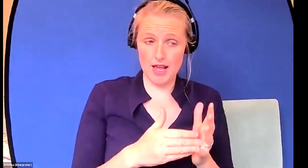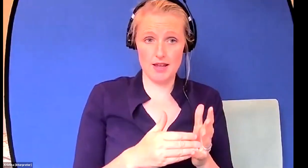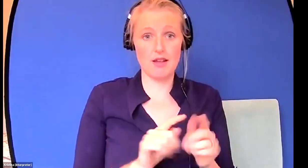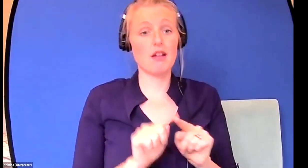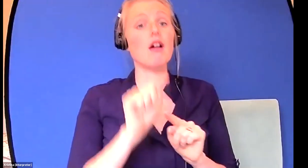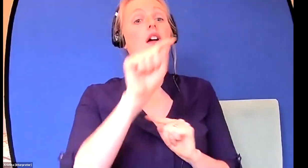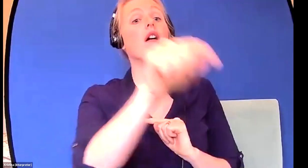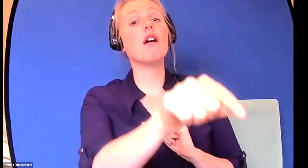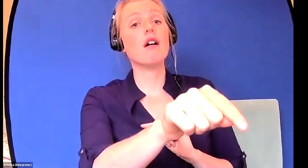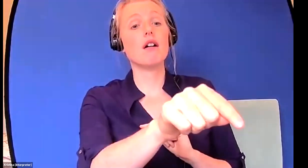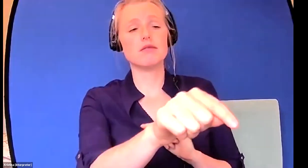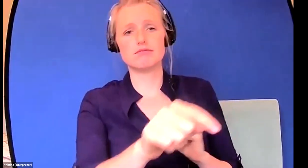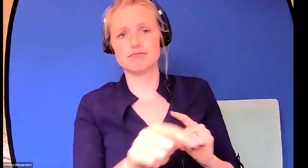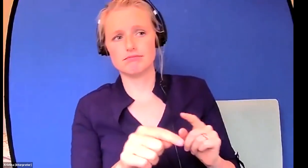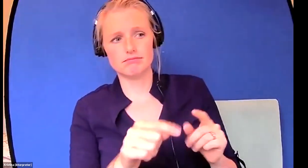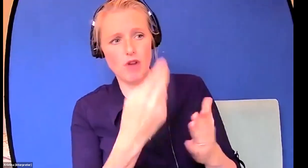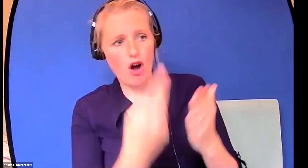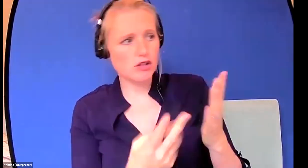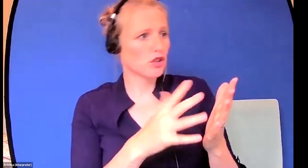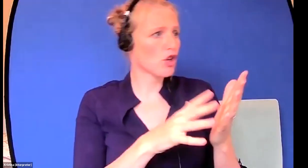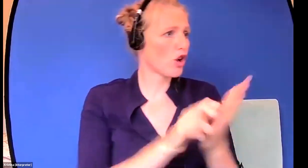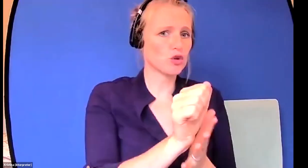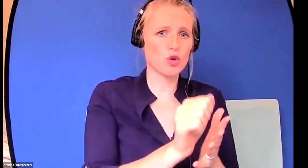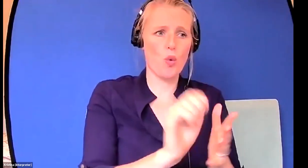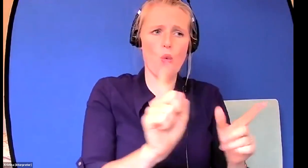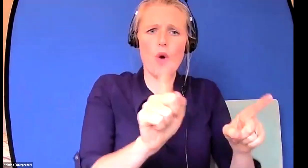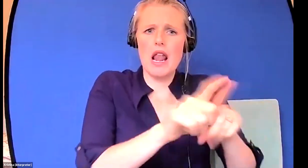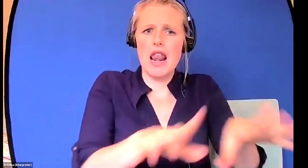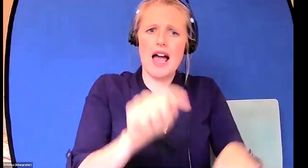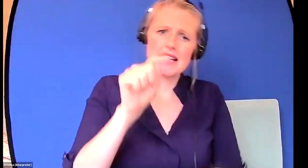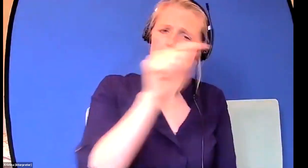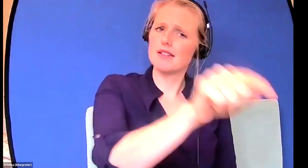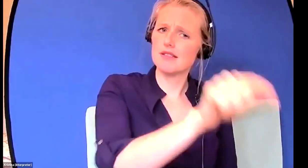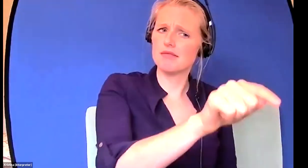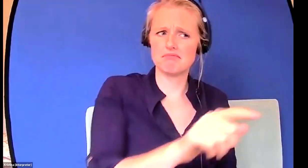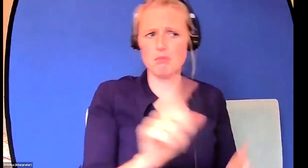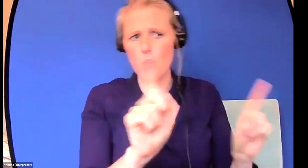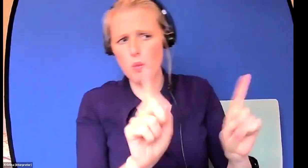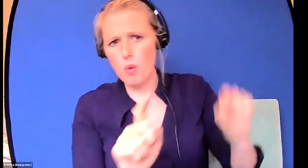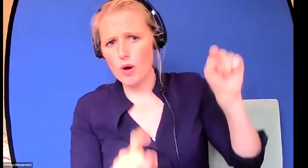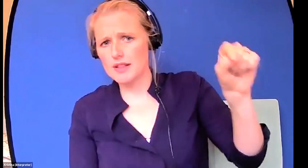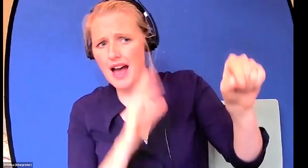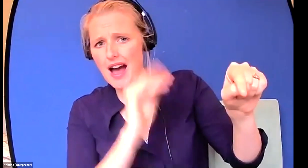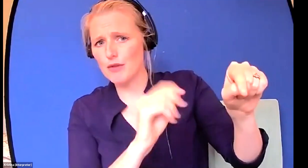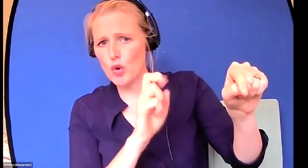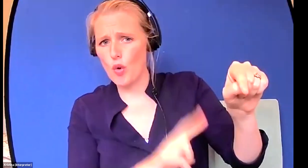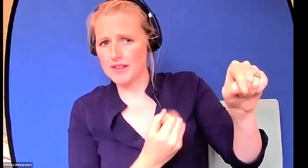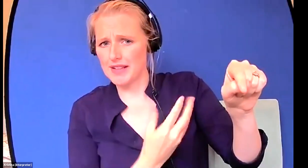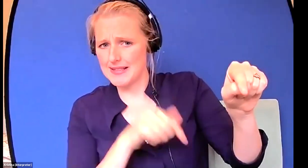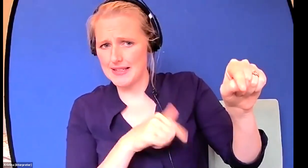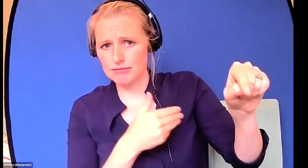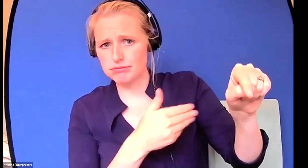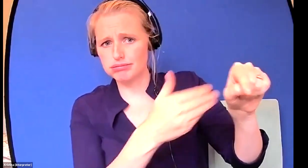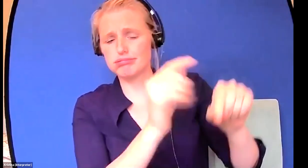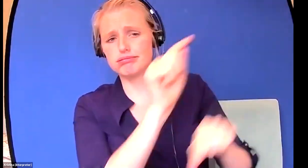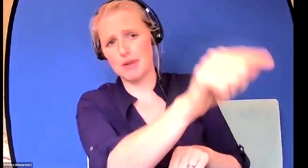alternative for work and economy in the arts and culture, and what might it start to begin to look like? So the adverse impact